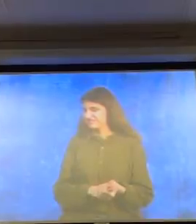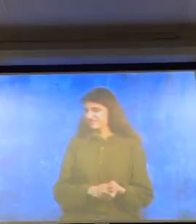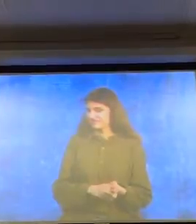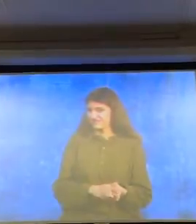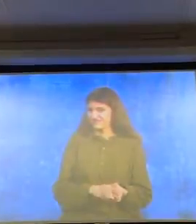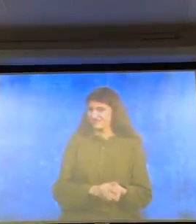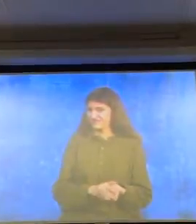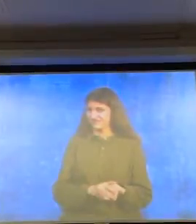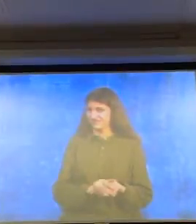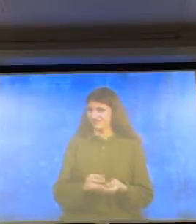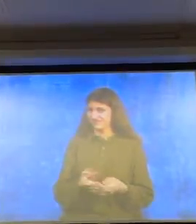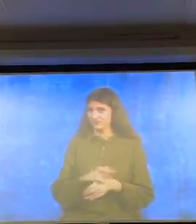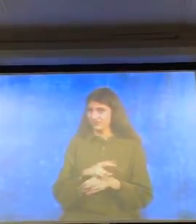and then you use